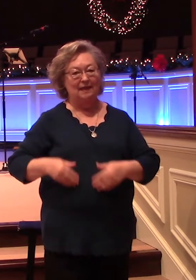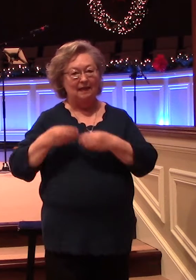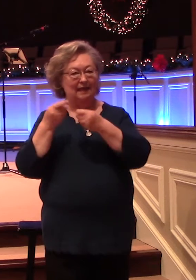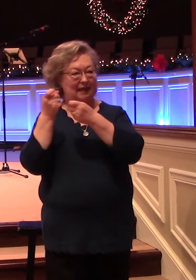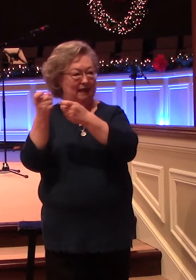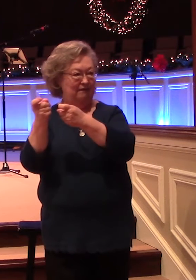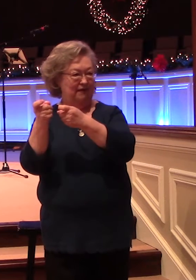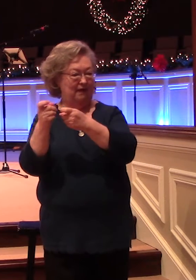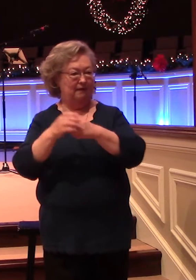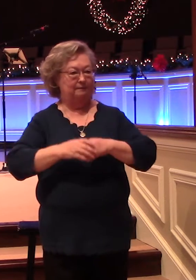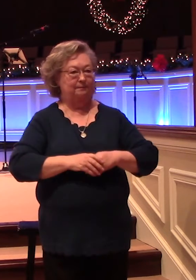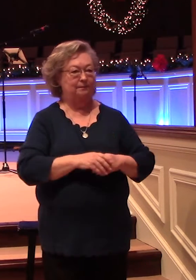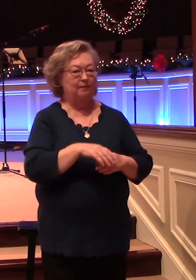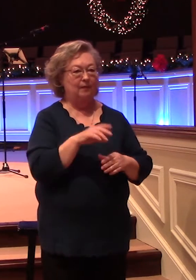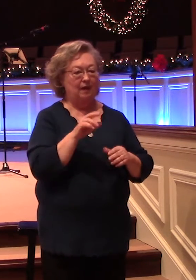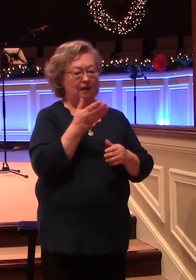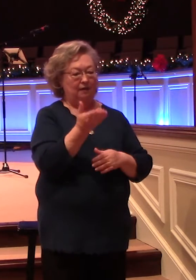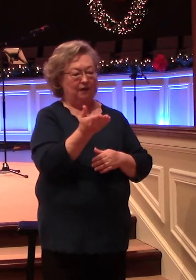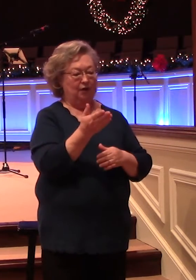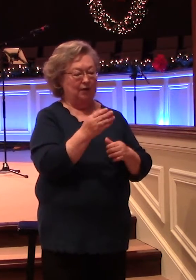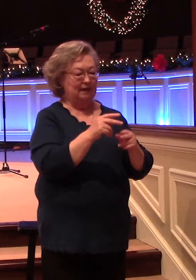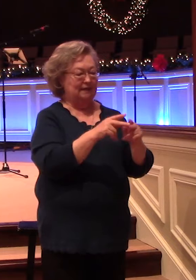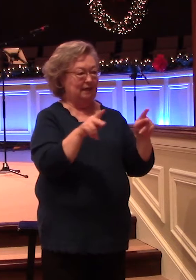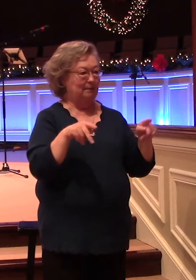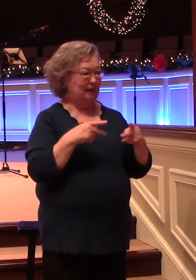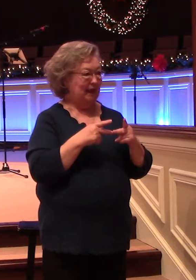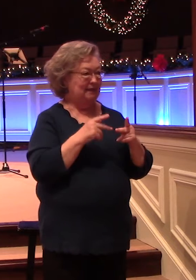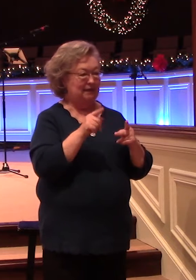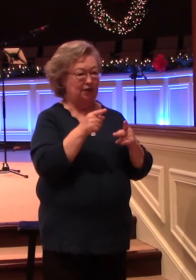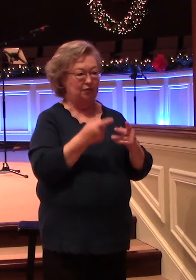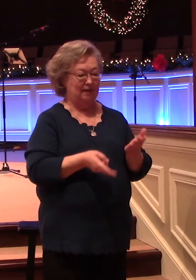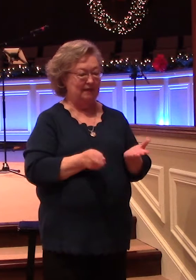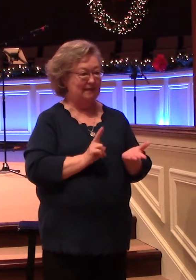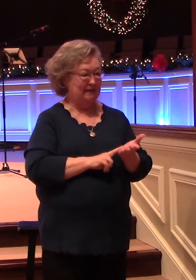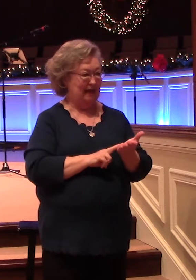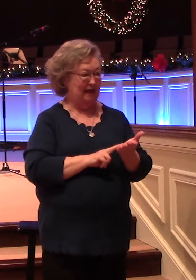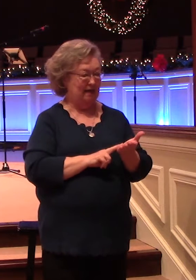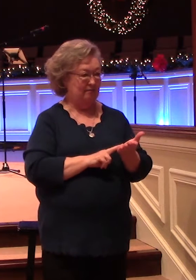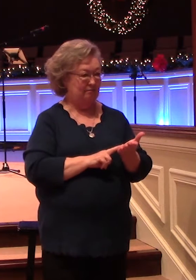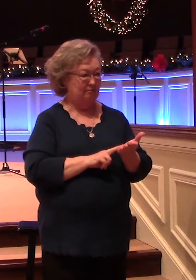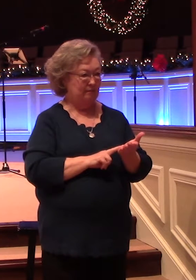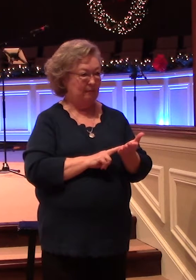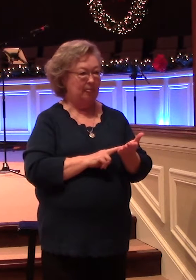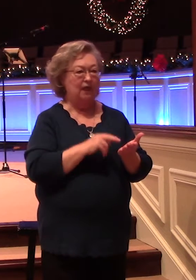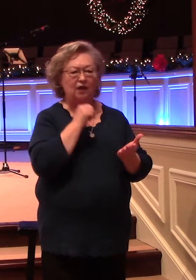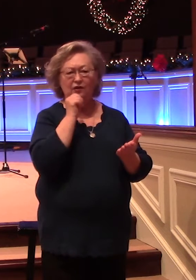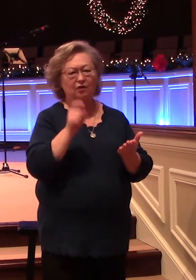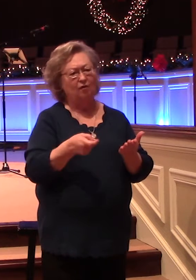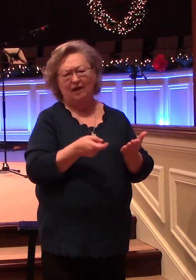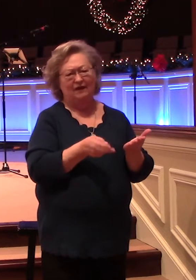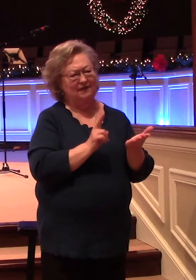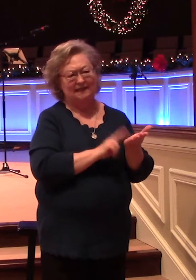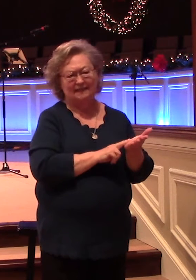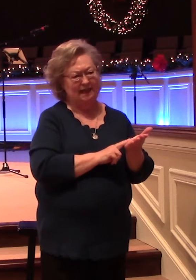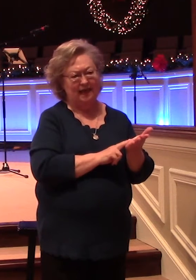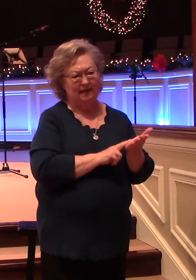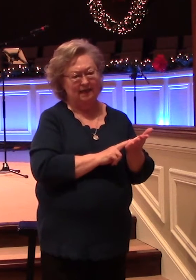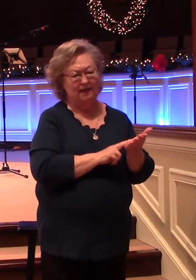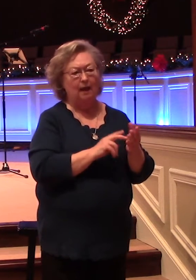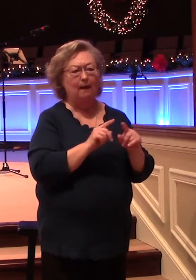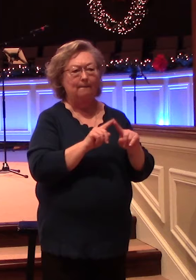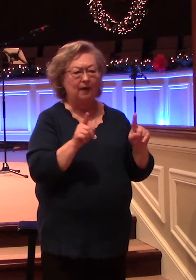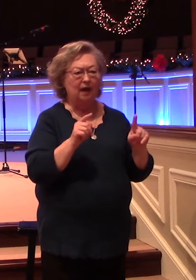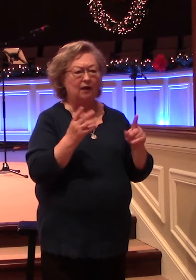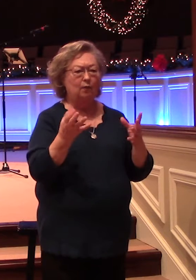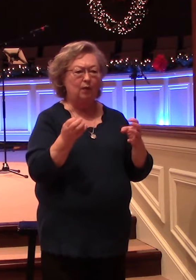place to sign or put your name. We don't want you to do that. We just want you to share with us, as God prompts you, some of your plans about your tithes